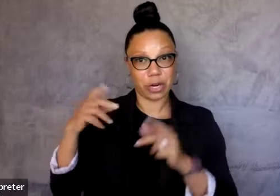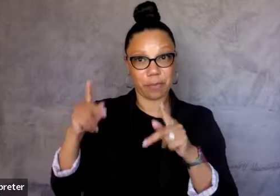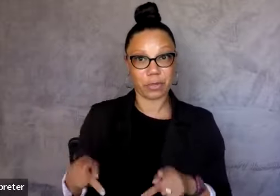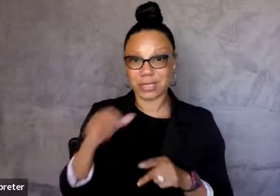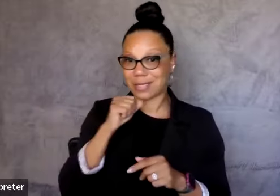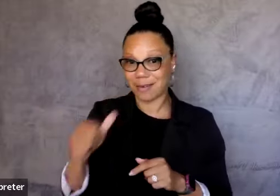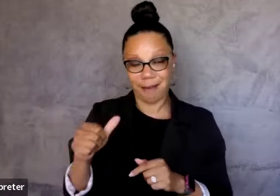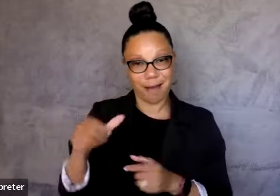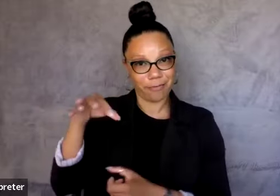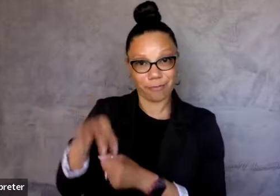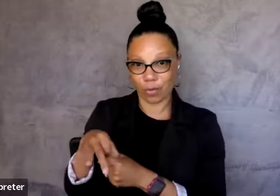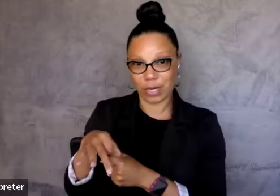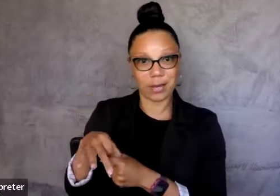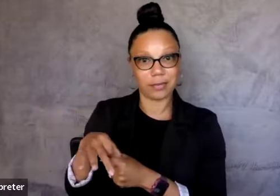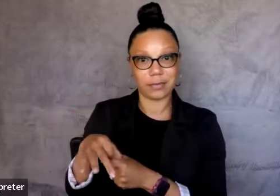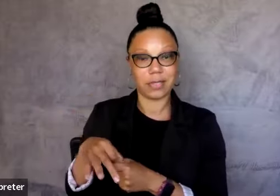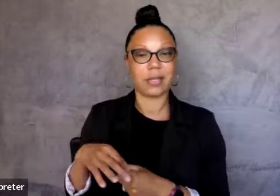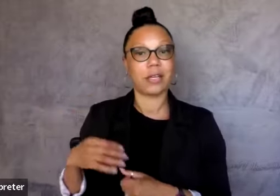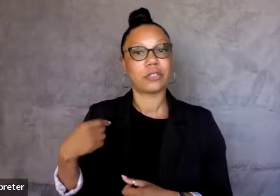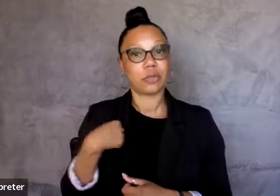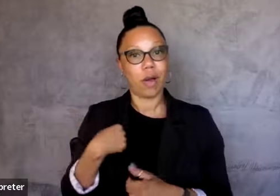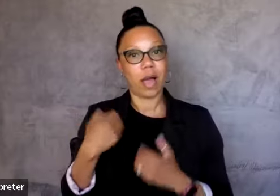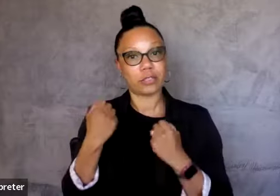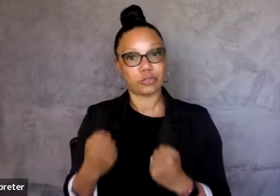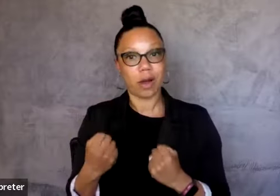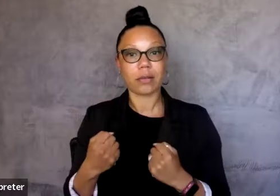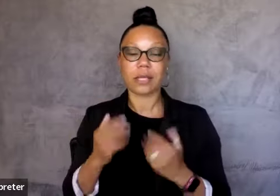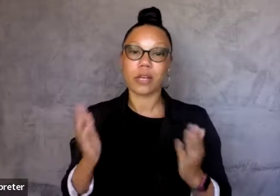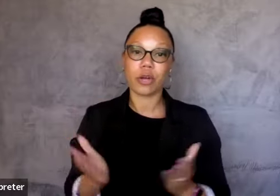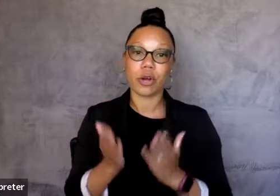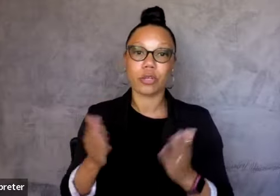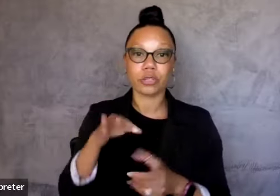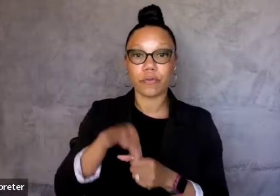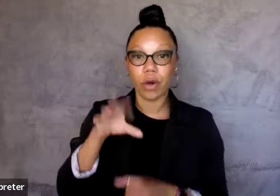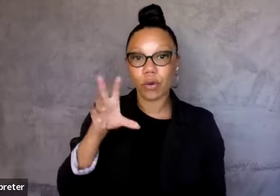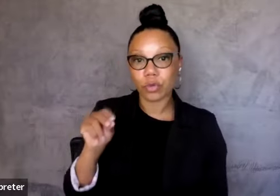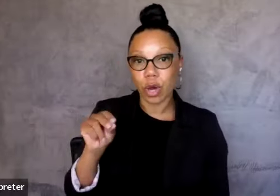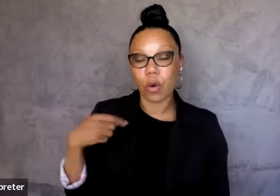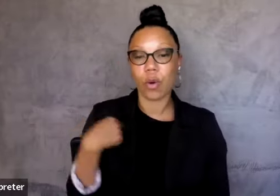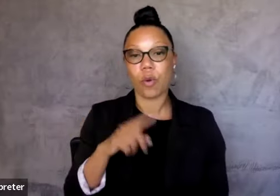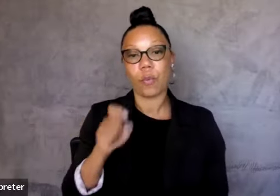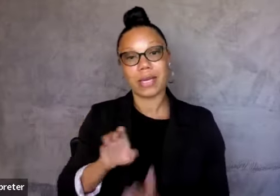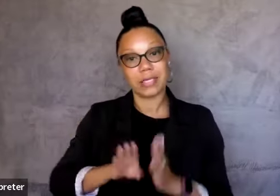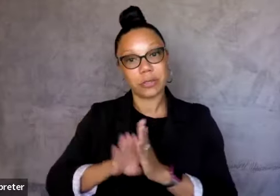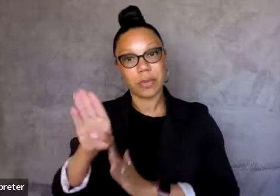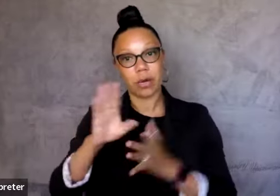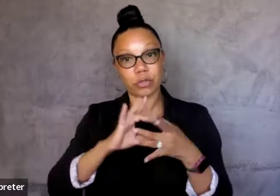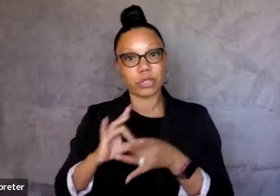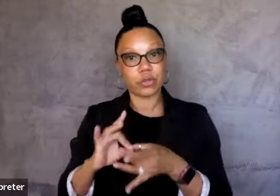committee are. So I strongly urge that we vote no, and we try to build unity and work